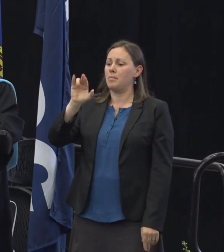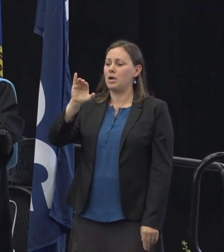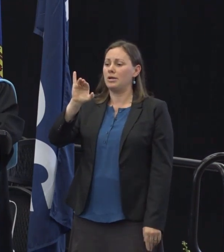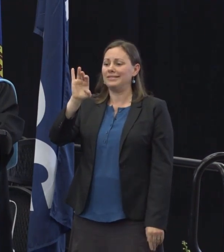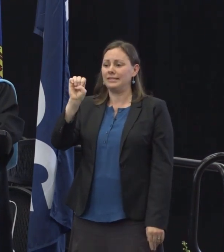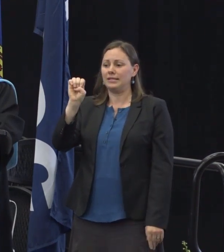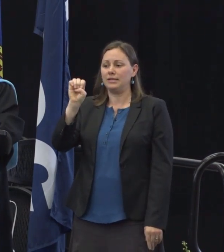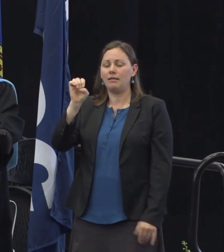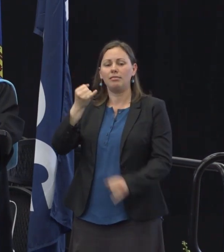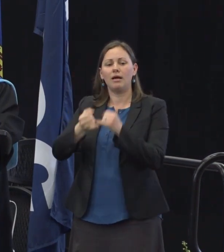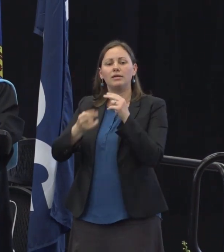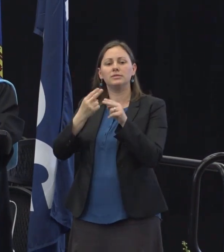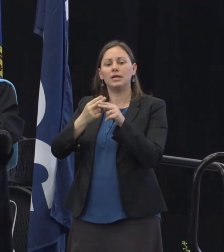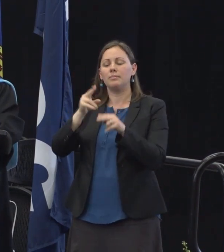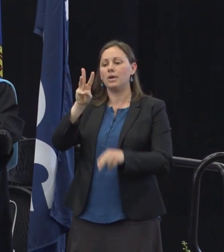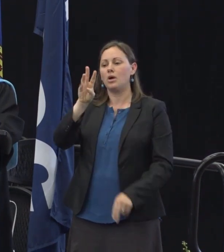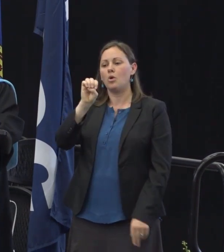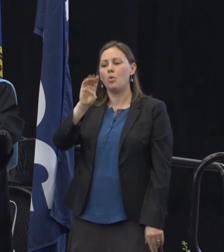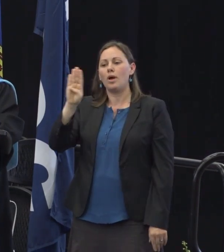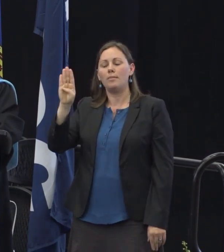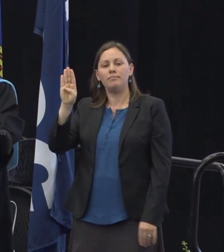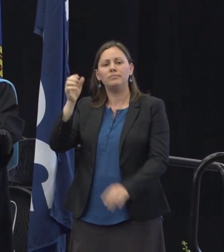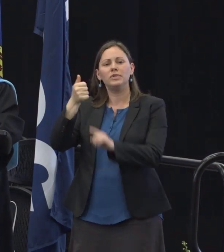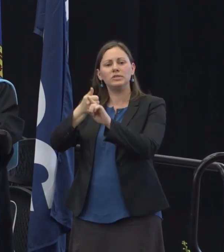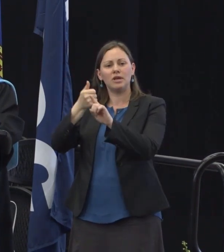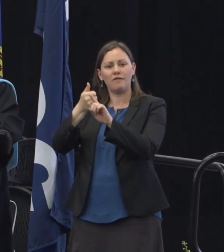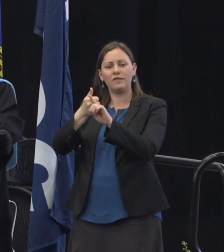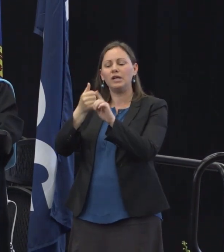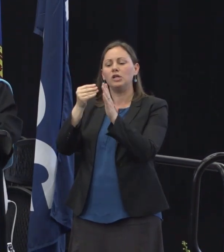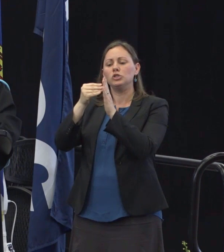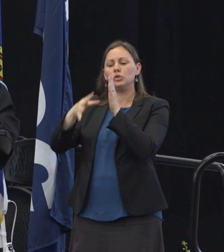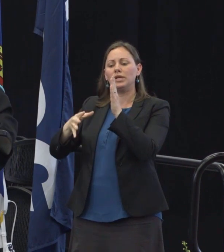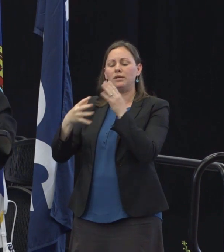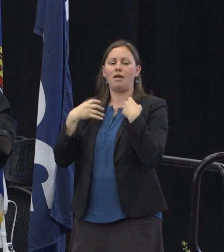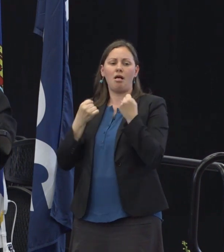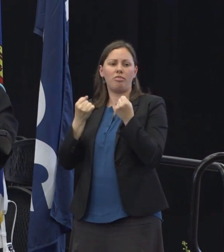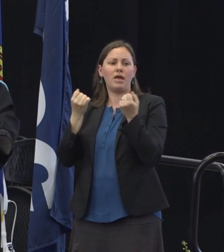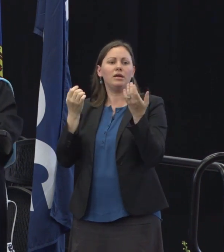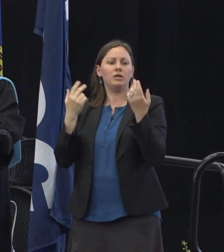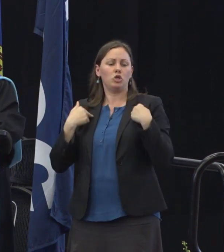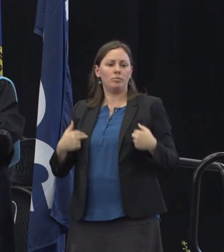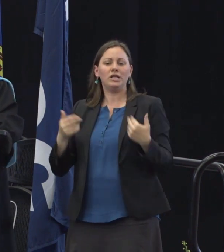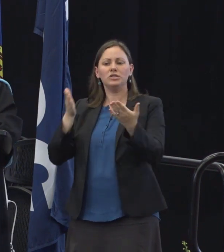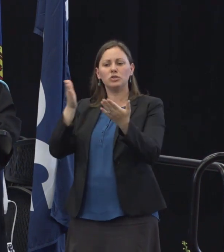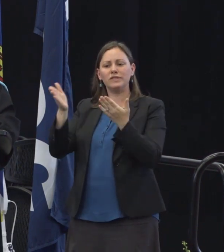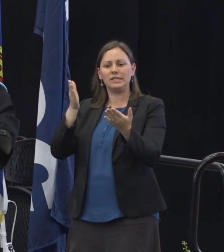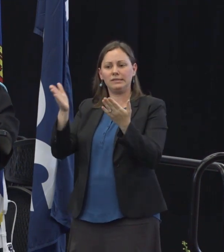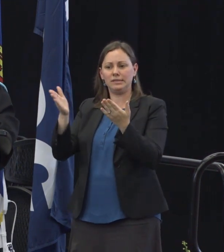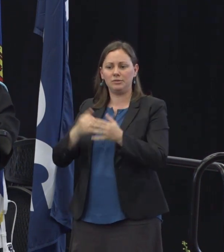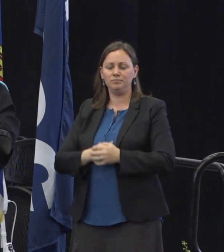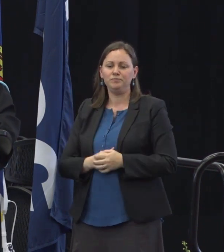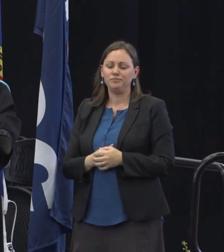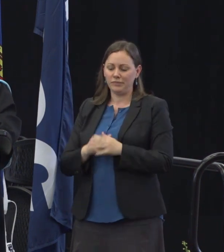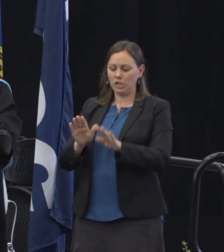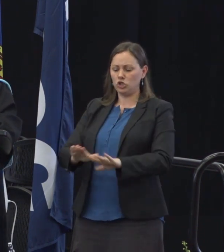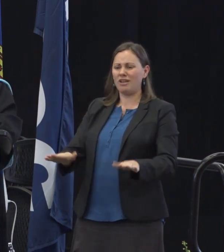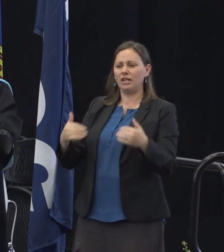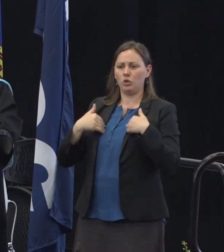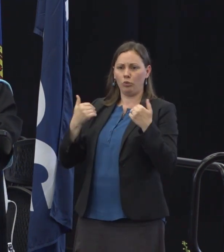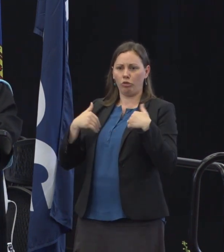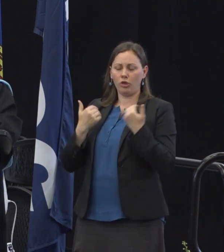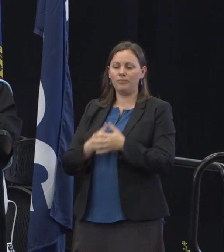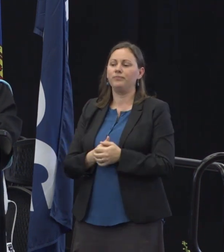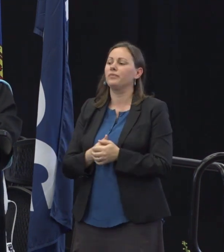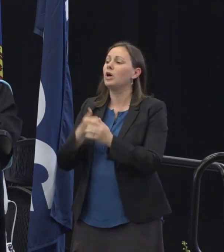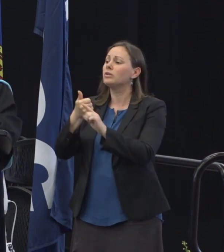youth program in the School of Health and Human Services. Marcia, as she studied the program, had to